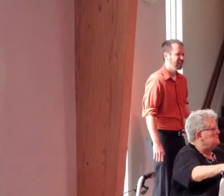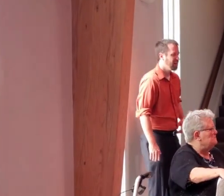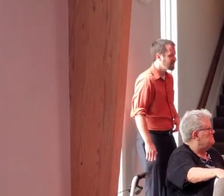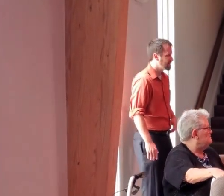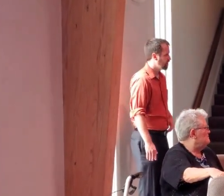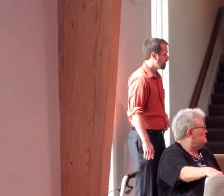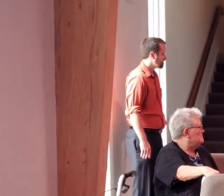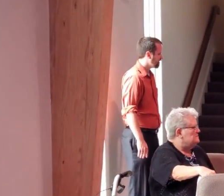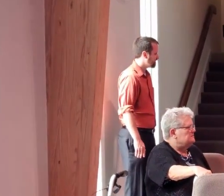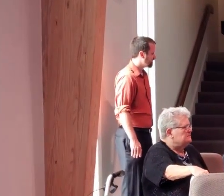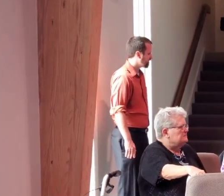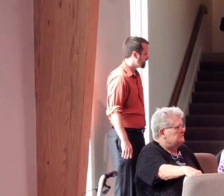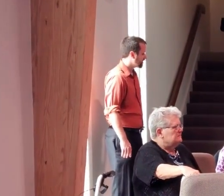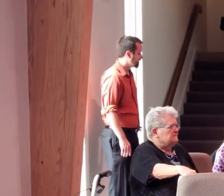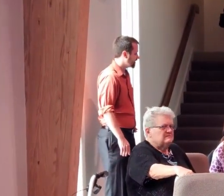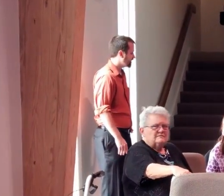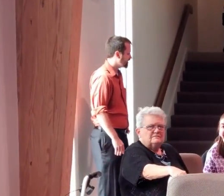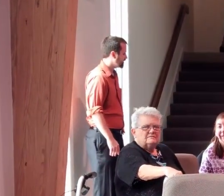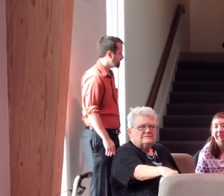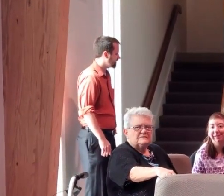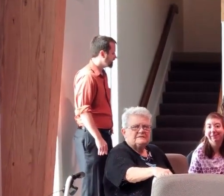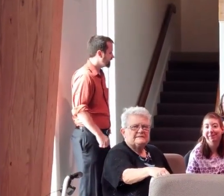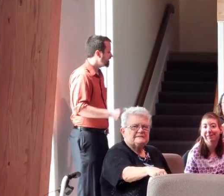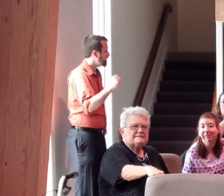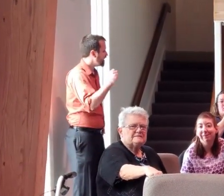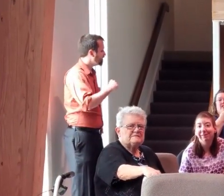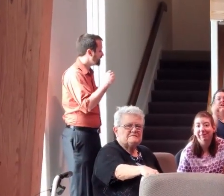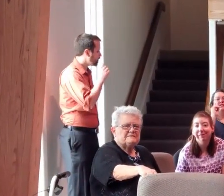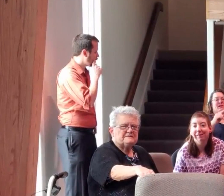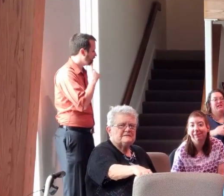now and every moment.